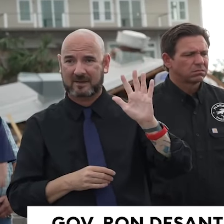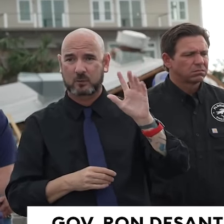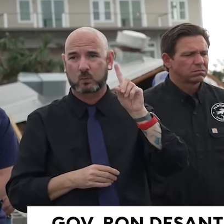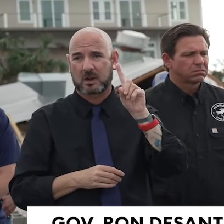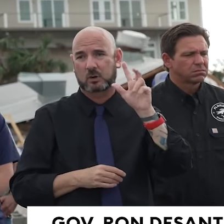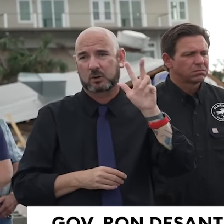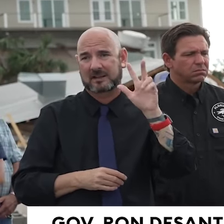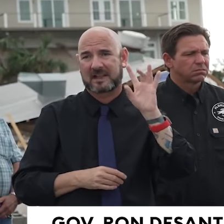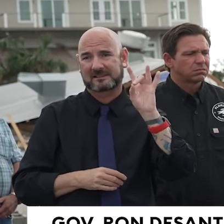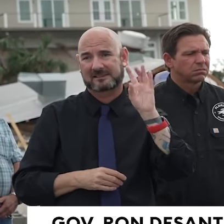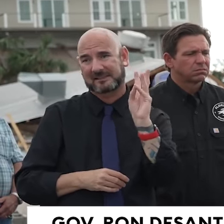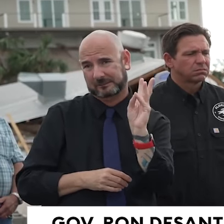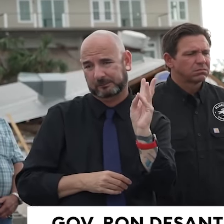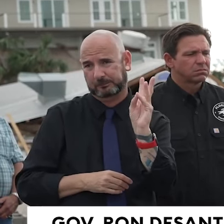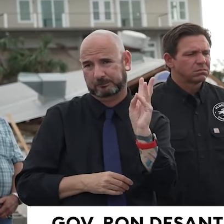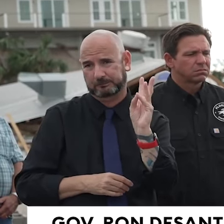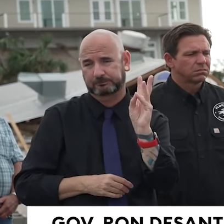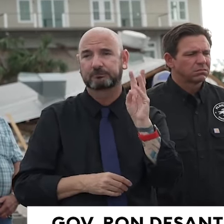1-844-965-1386.